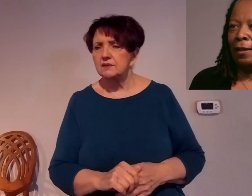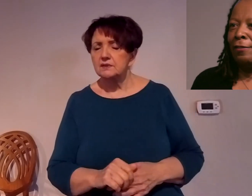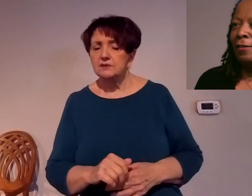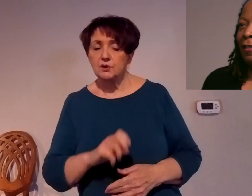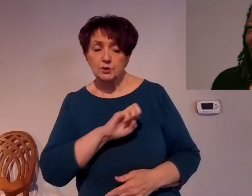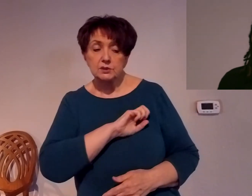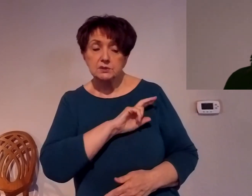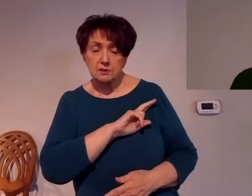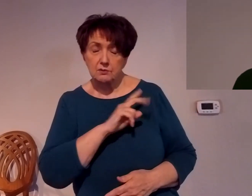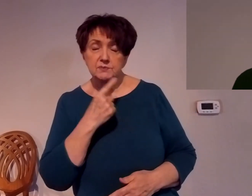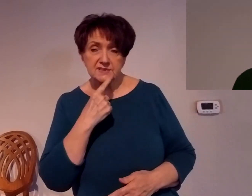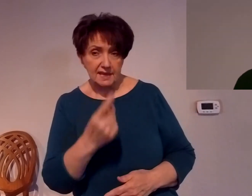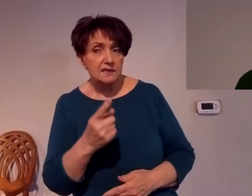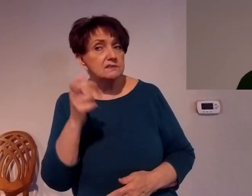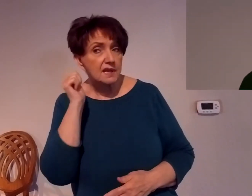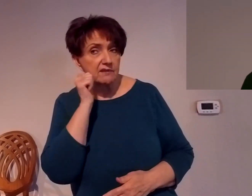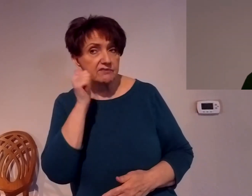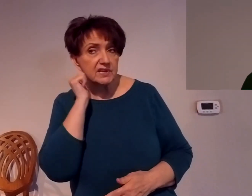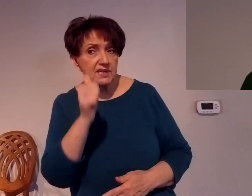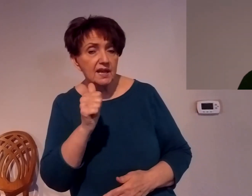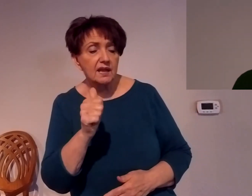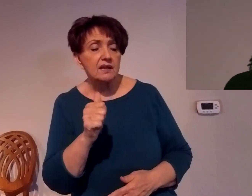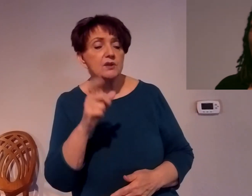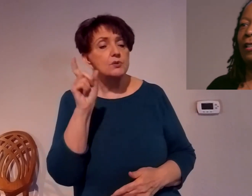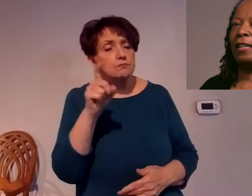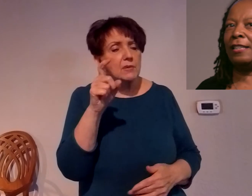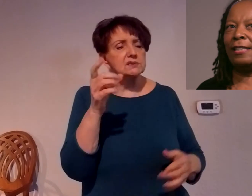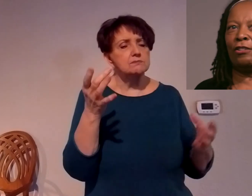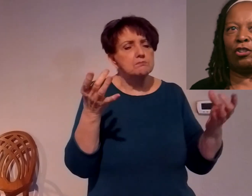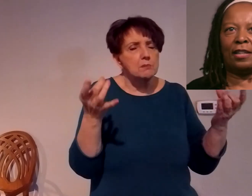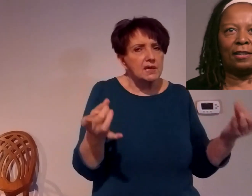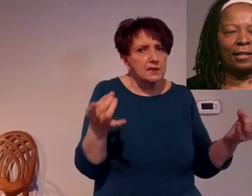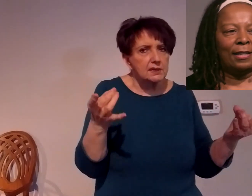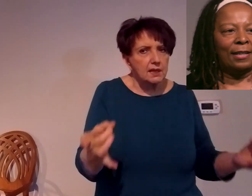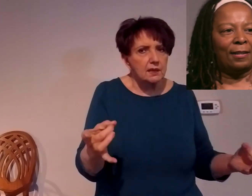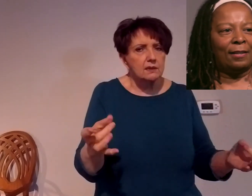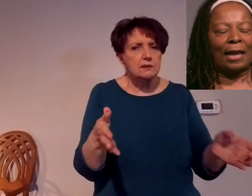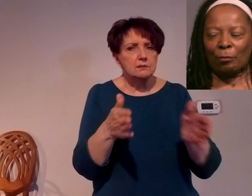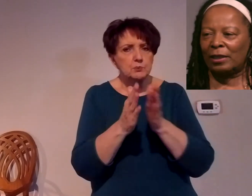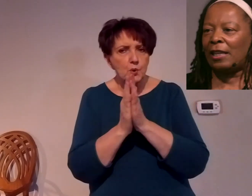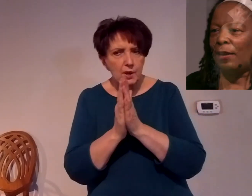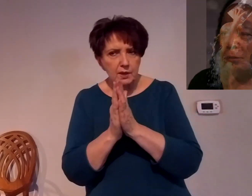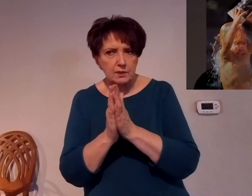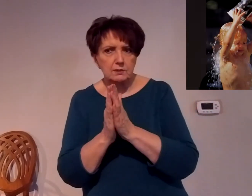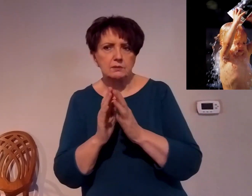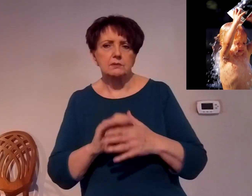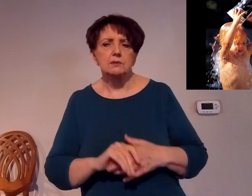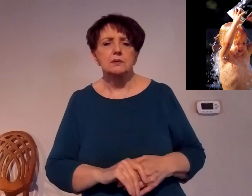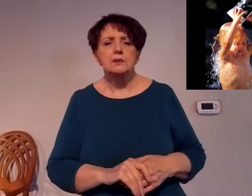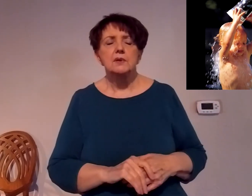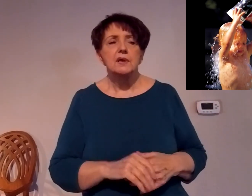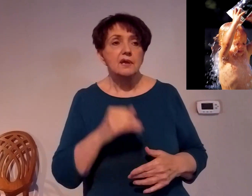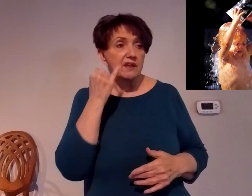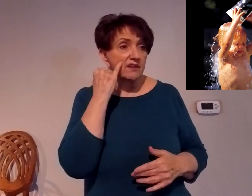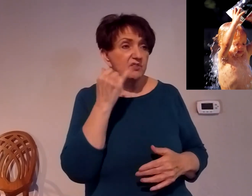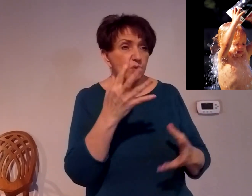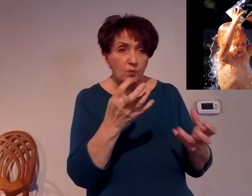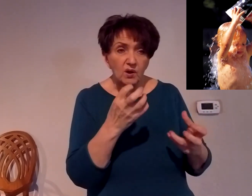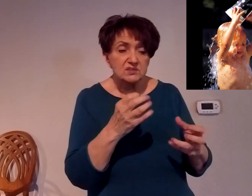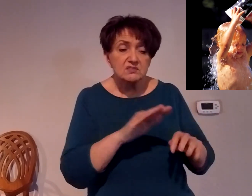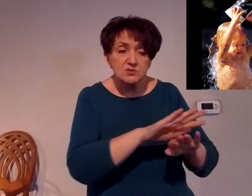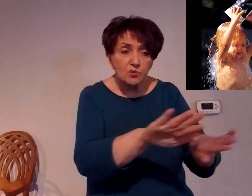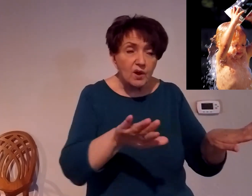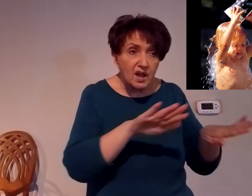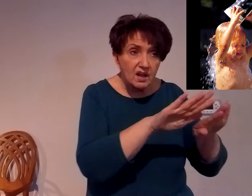we must take the time to meditate and mentally treat the condition. Like really, if you want to swim, you got to get